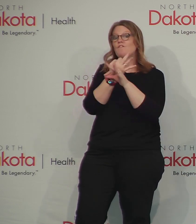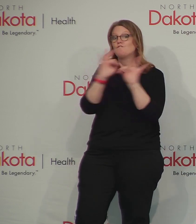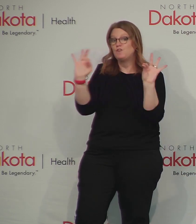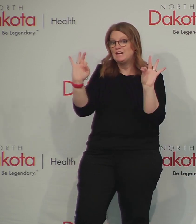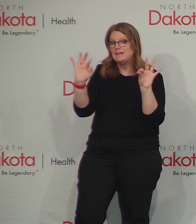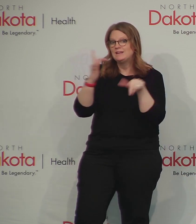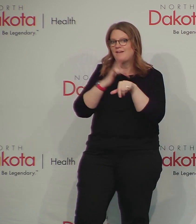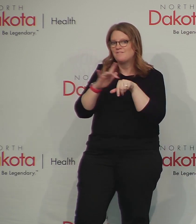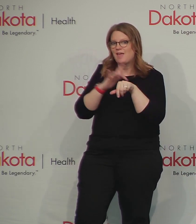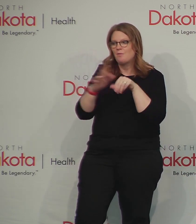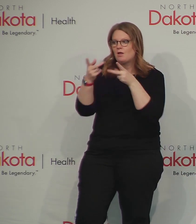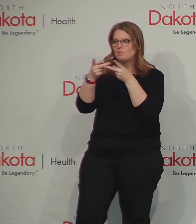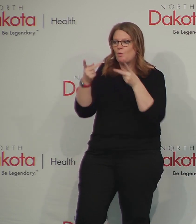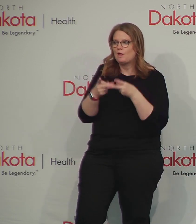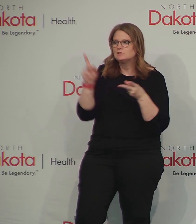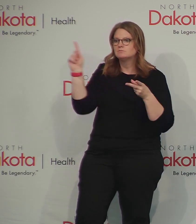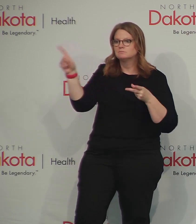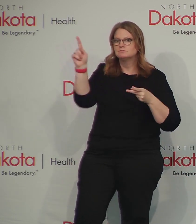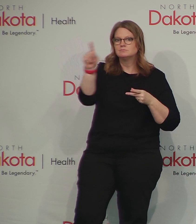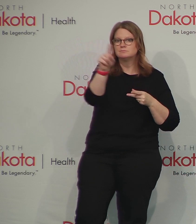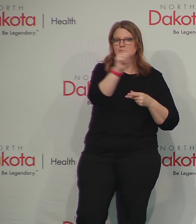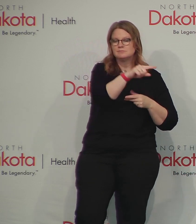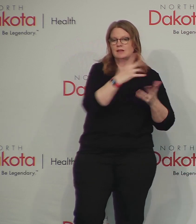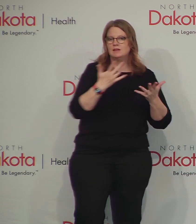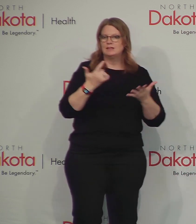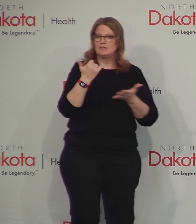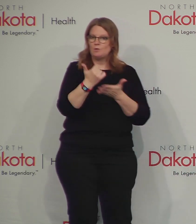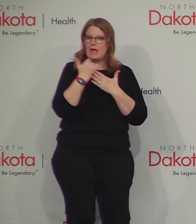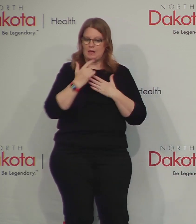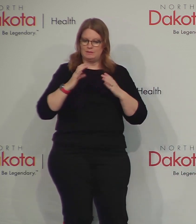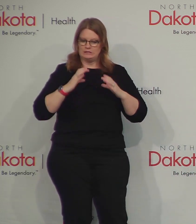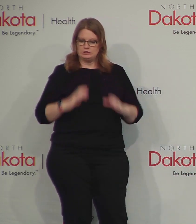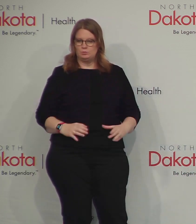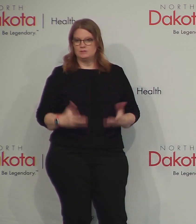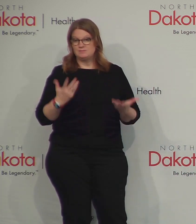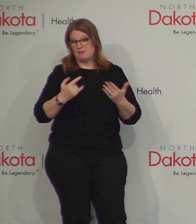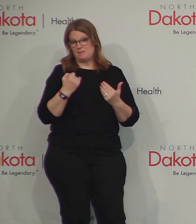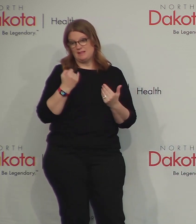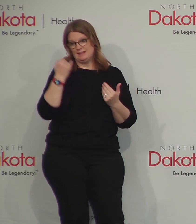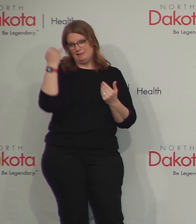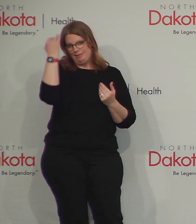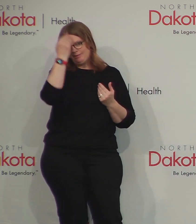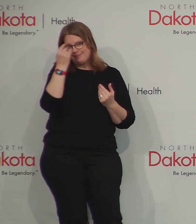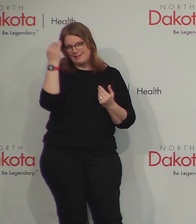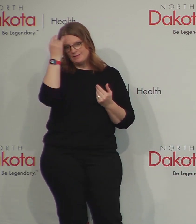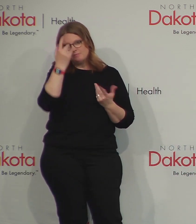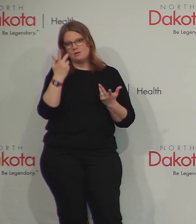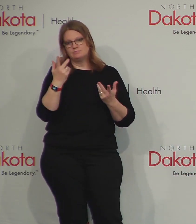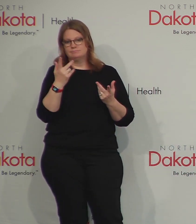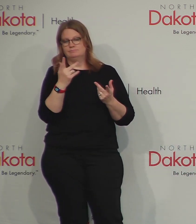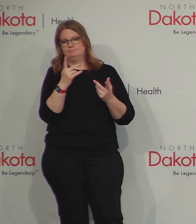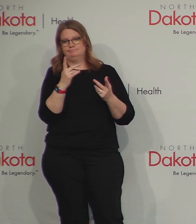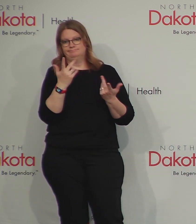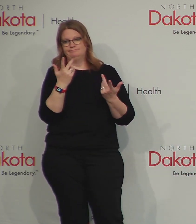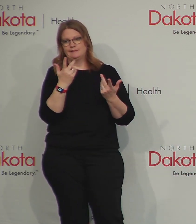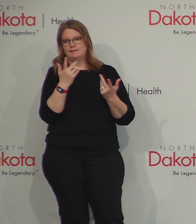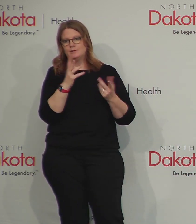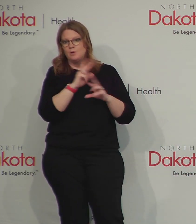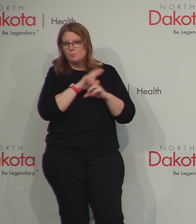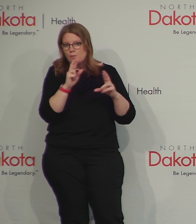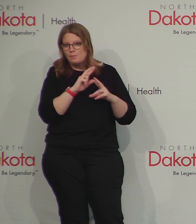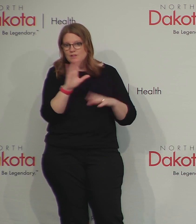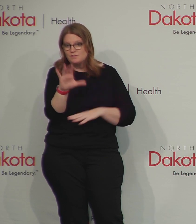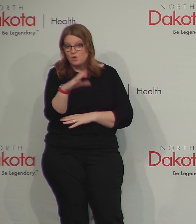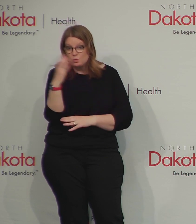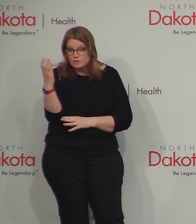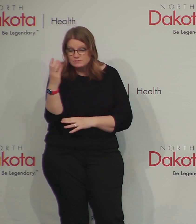available at locations that even help consumers as they may be thinking about going about their preparations for